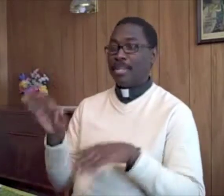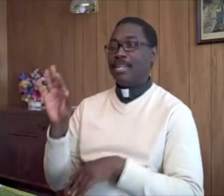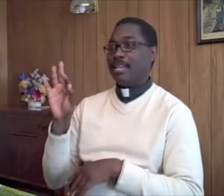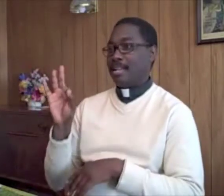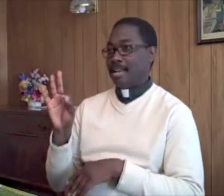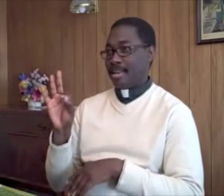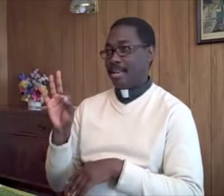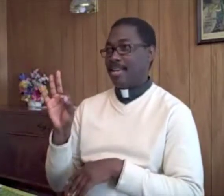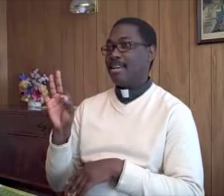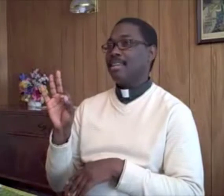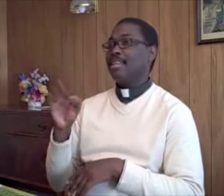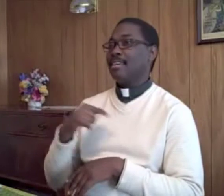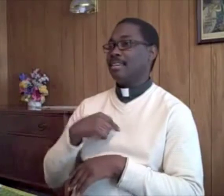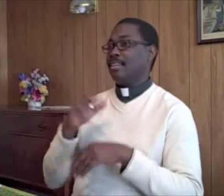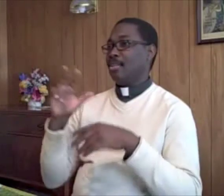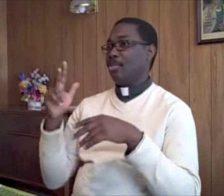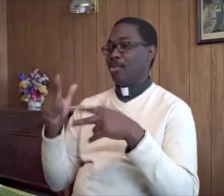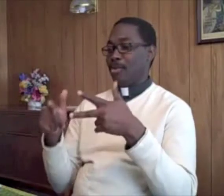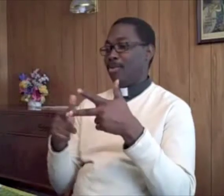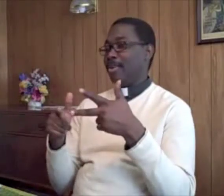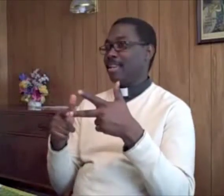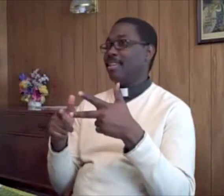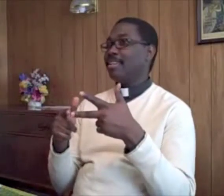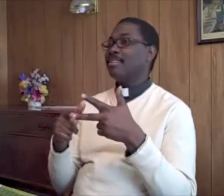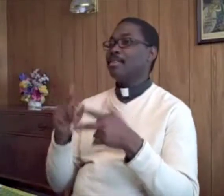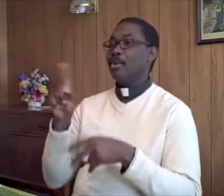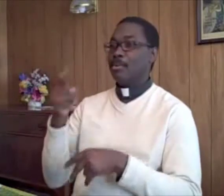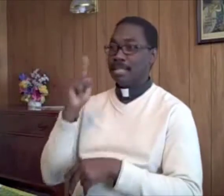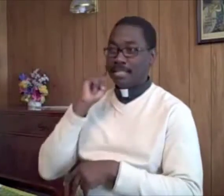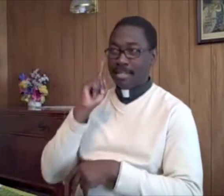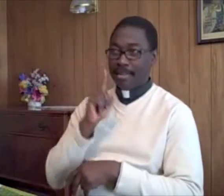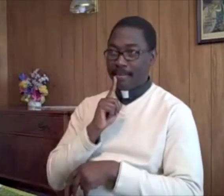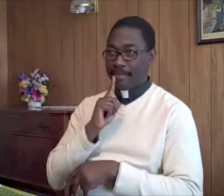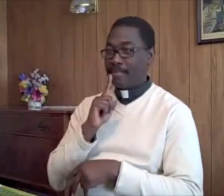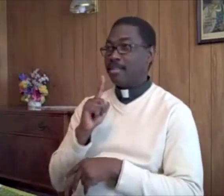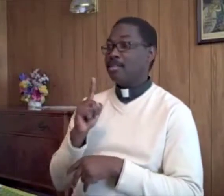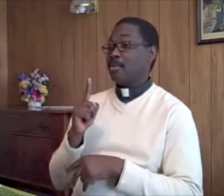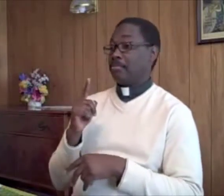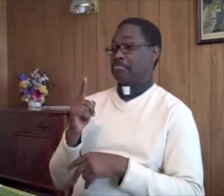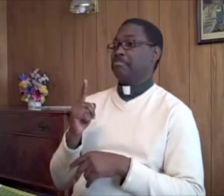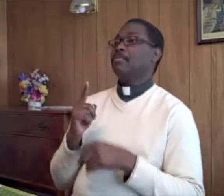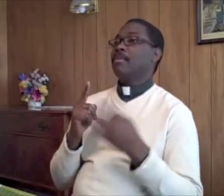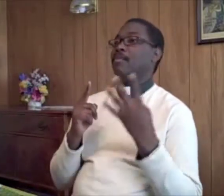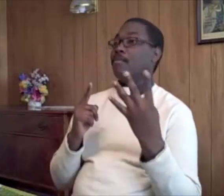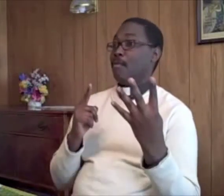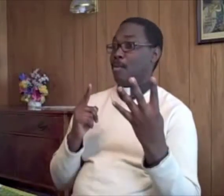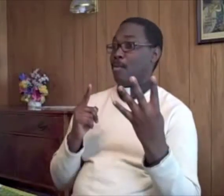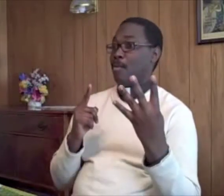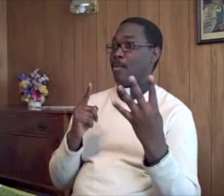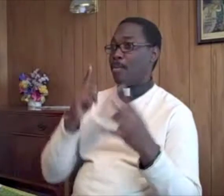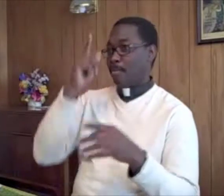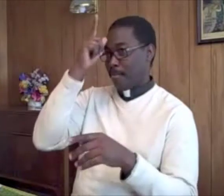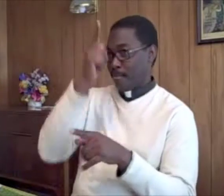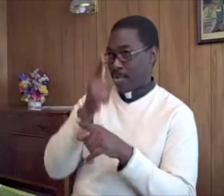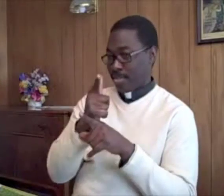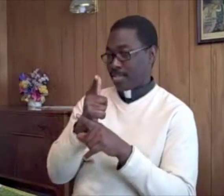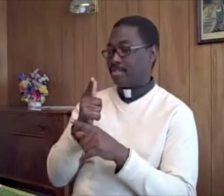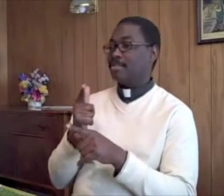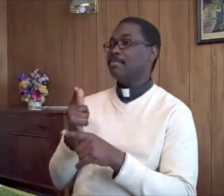9 children. I am the third one in line and am the only one that's deaf. I have 4 brothers